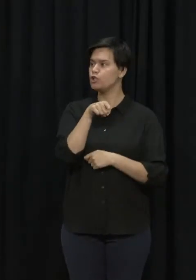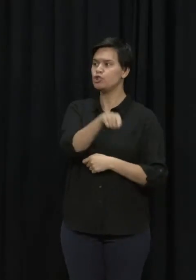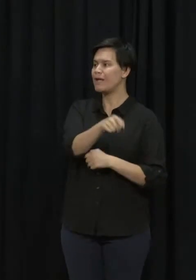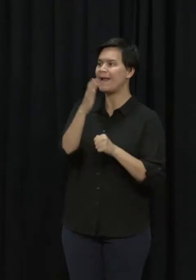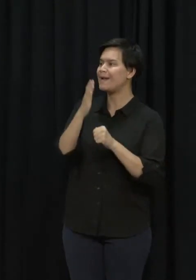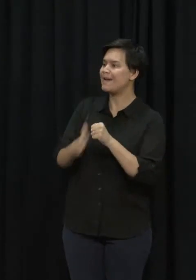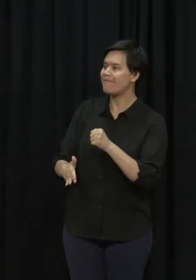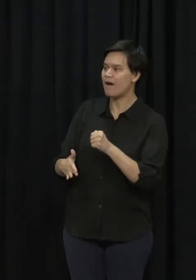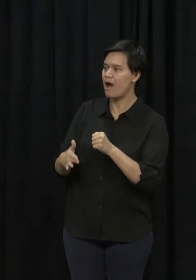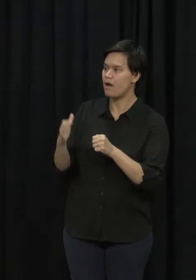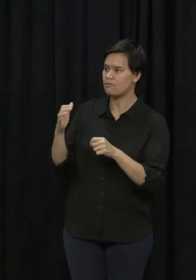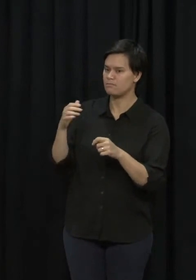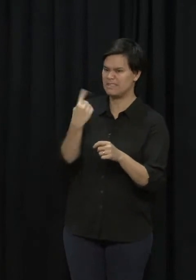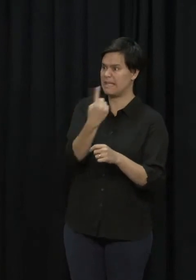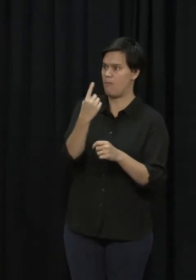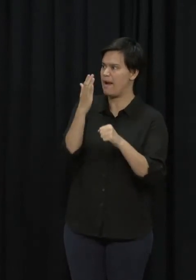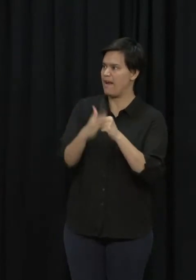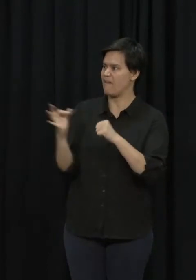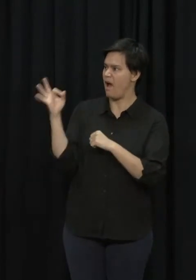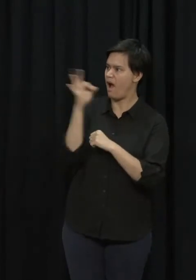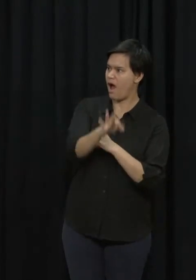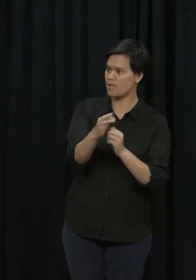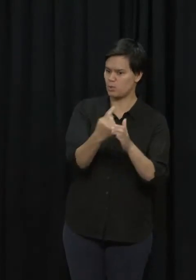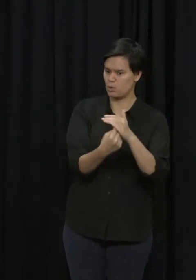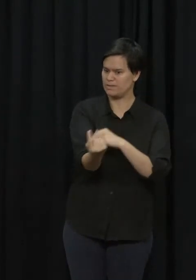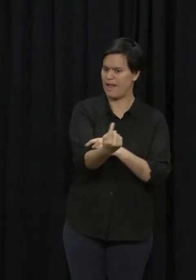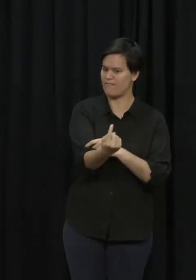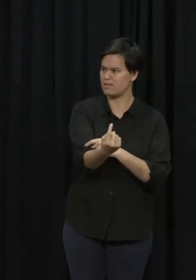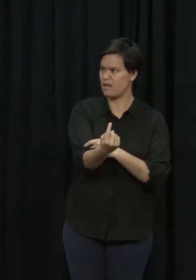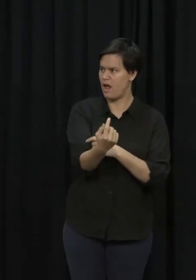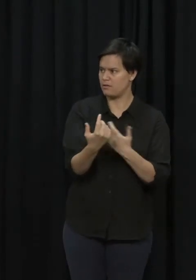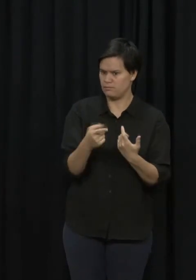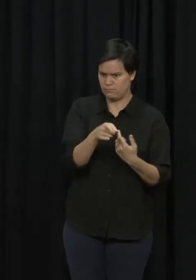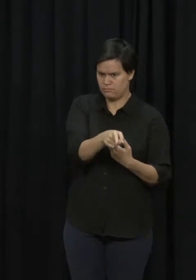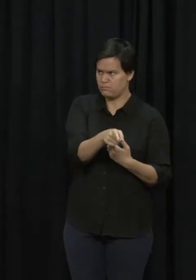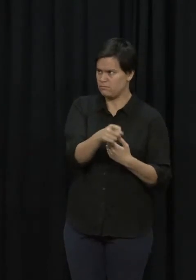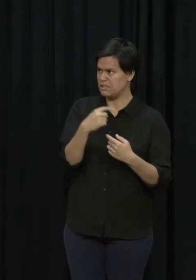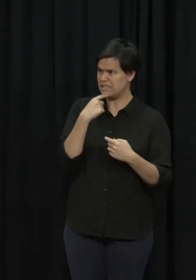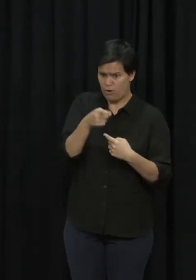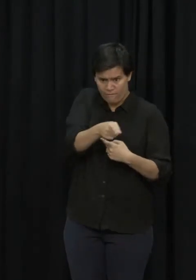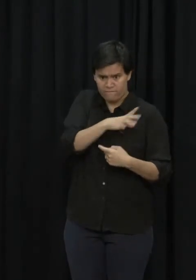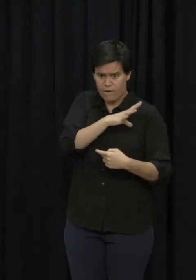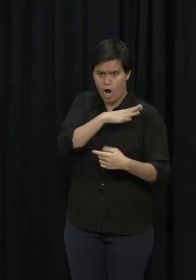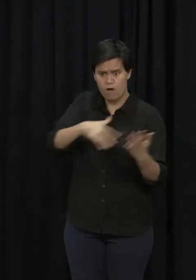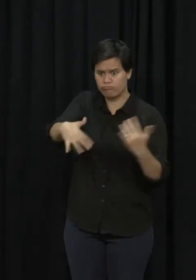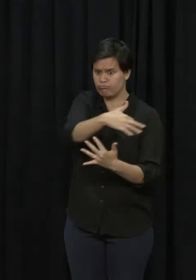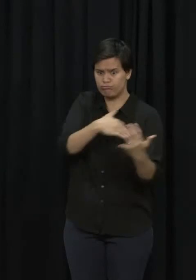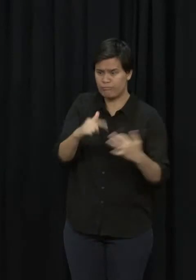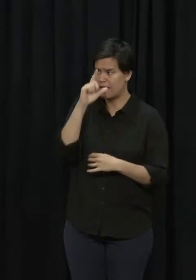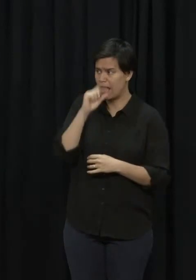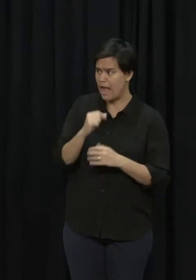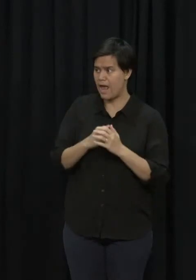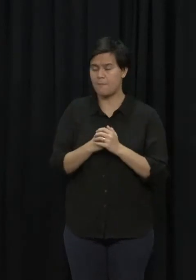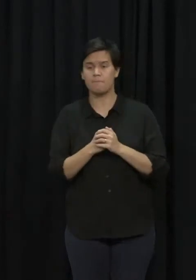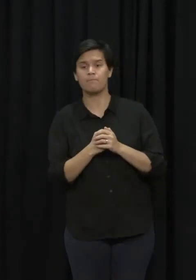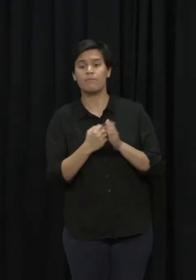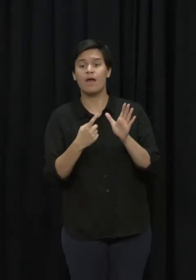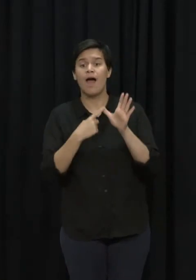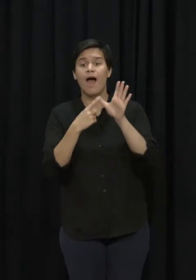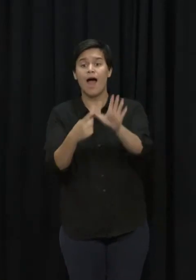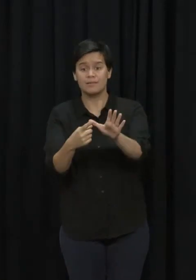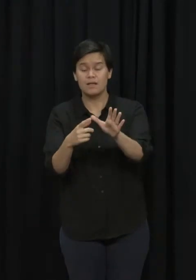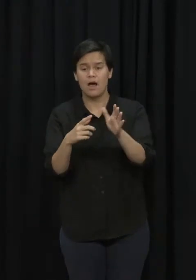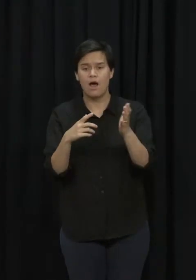got your facts wrong? Oh, I don't believe, I would have to go back and check on that. Forgive me, the references to L's and M's and